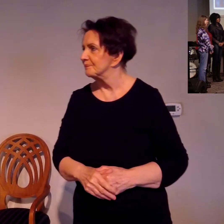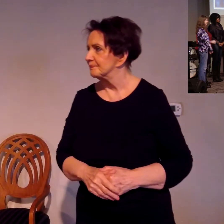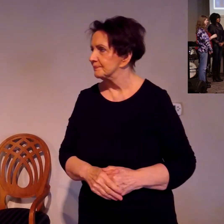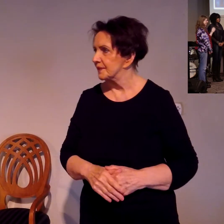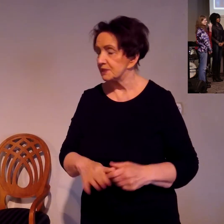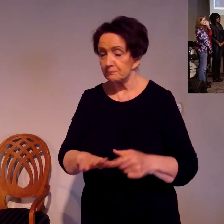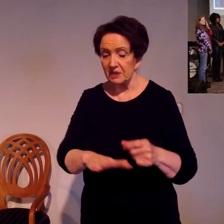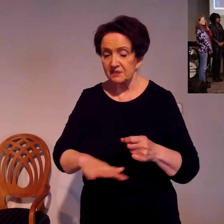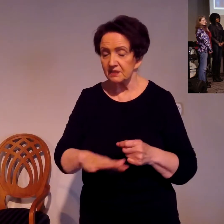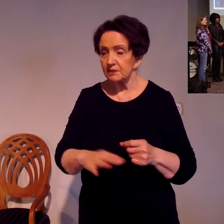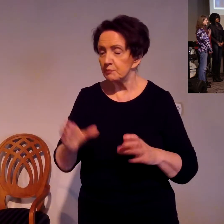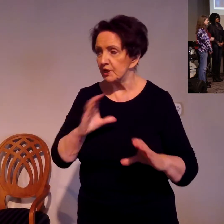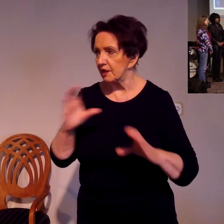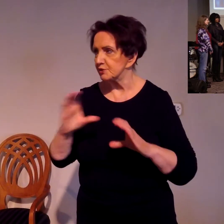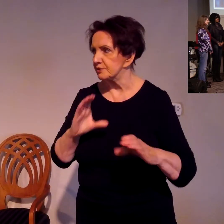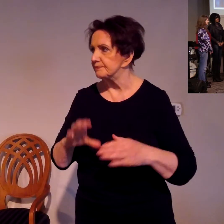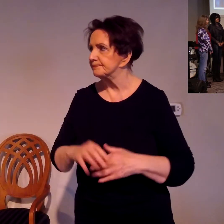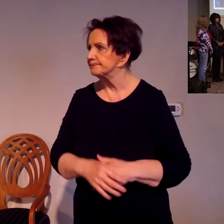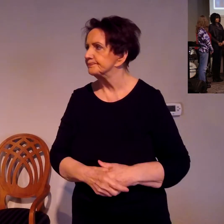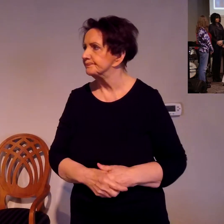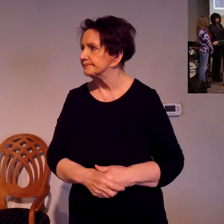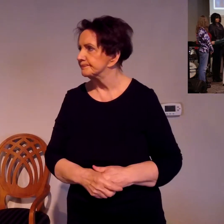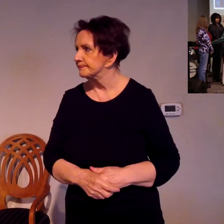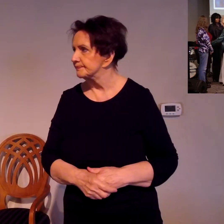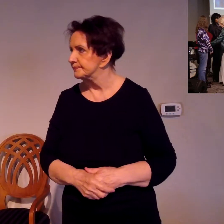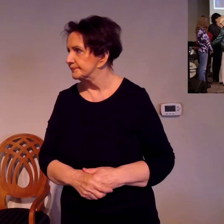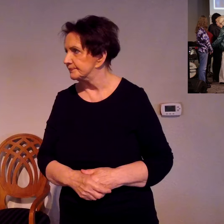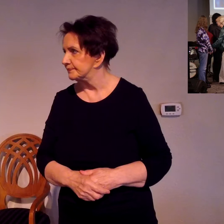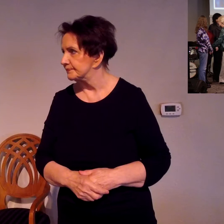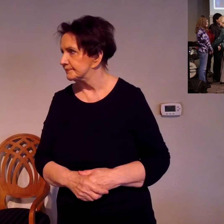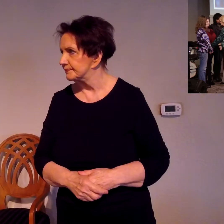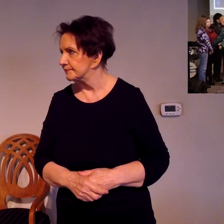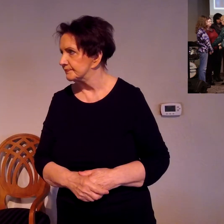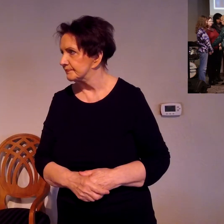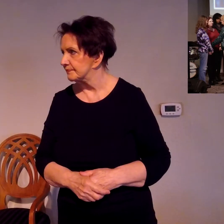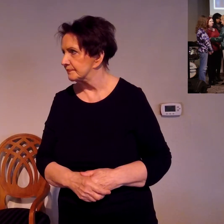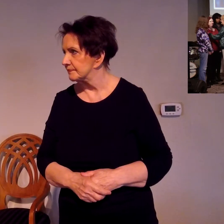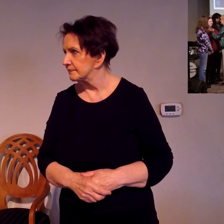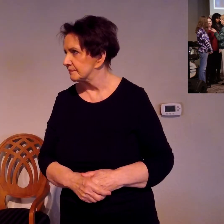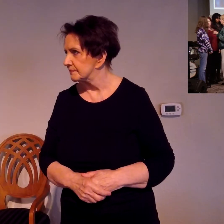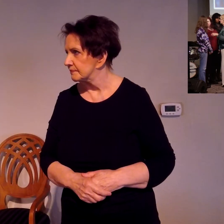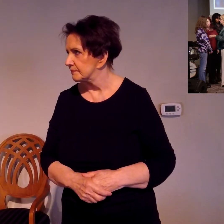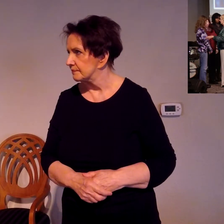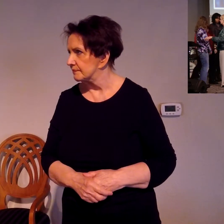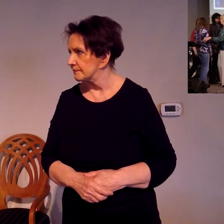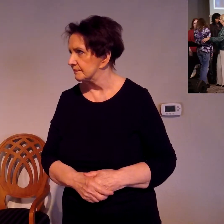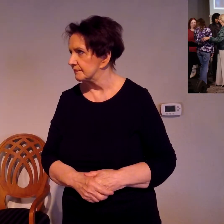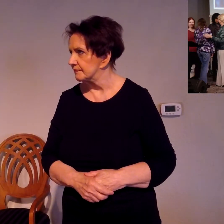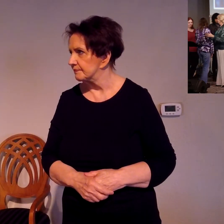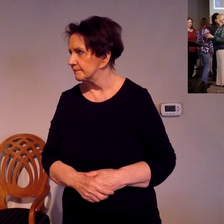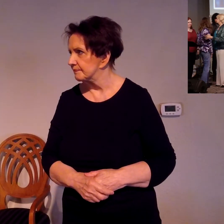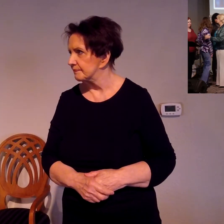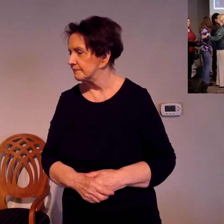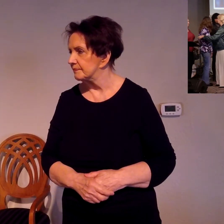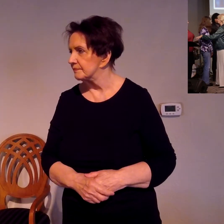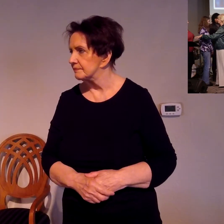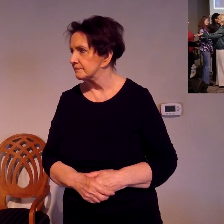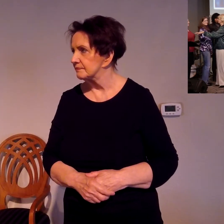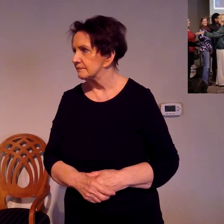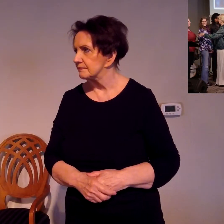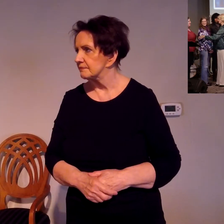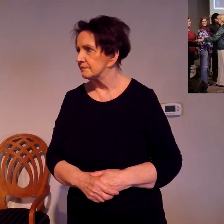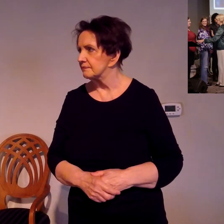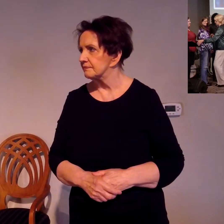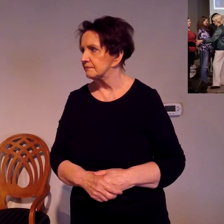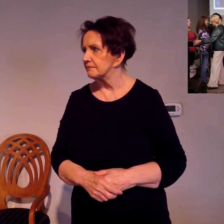communication. That's what's happening. Okay, now you are, let's have you stand behind Jen. You are all